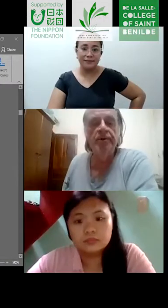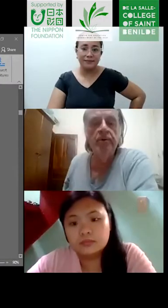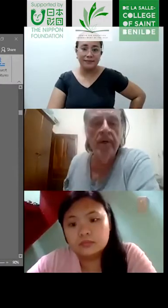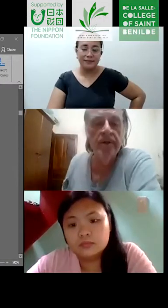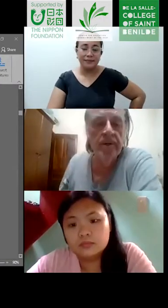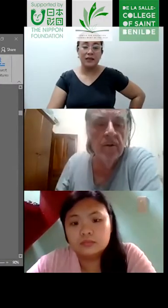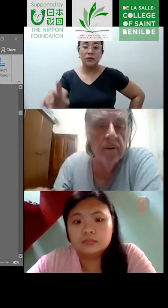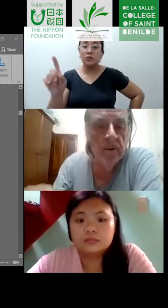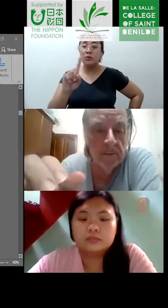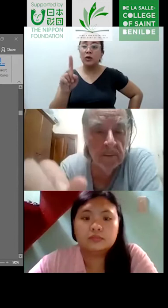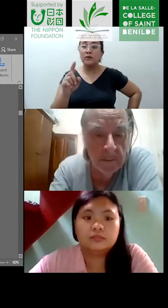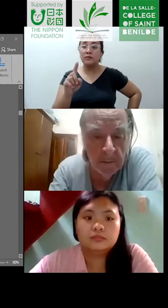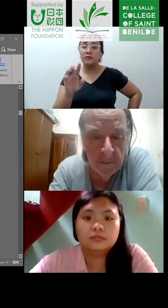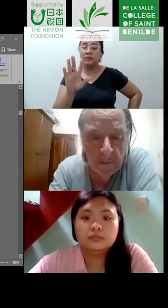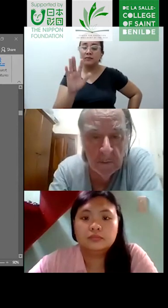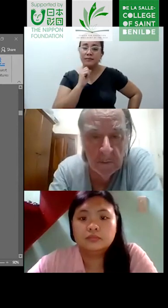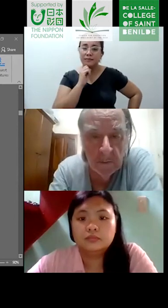So what you want to do